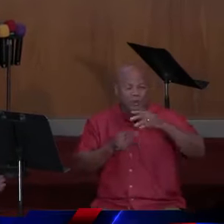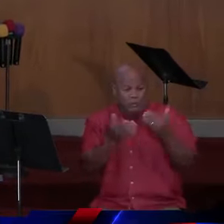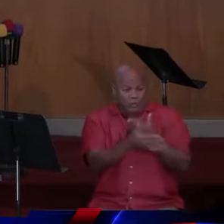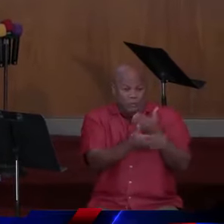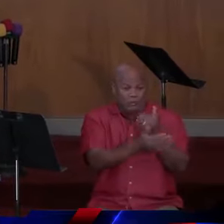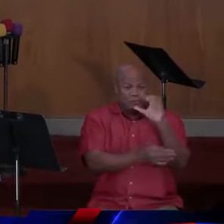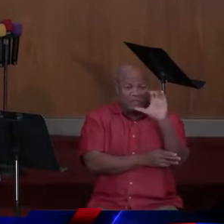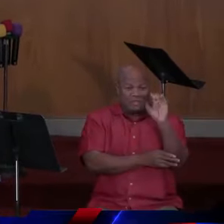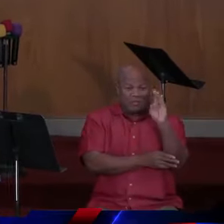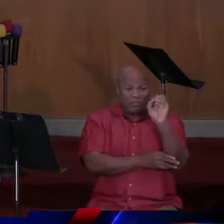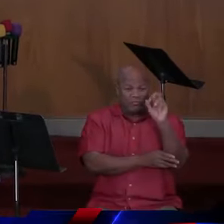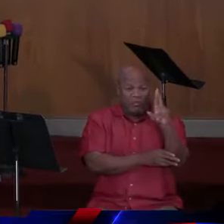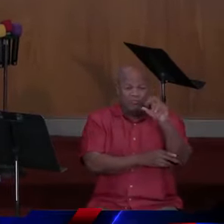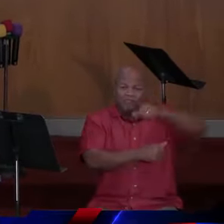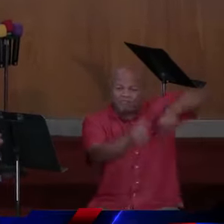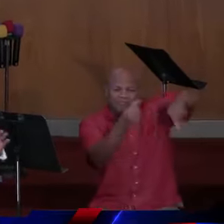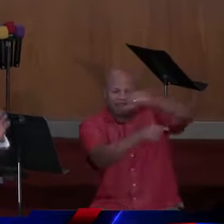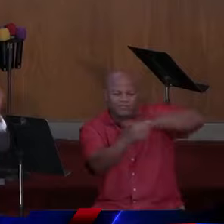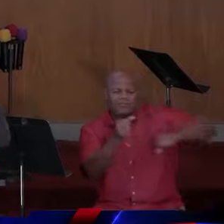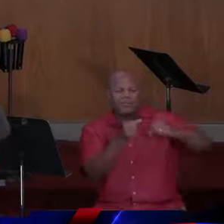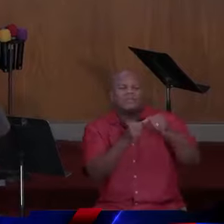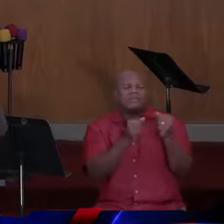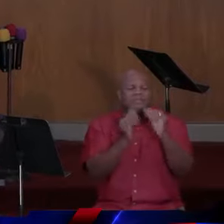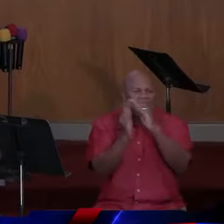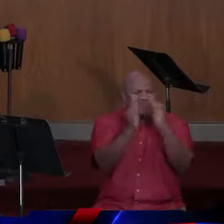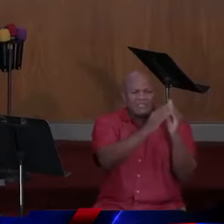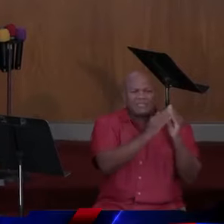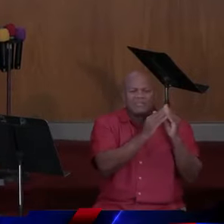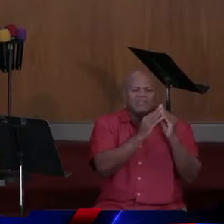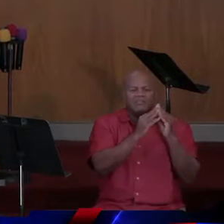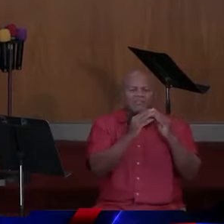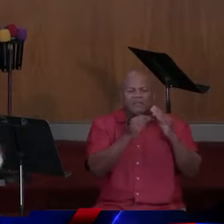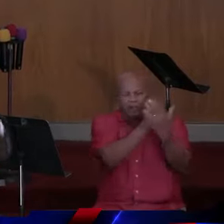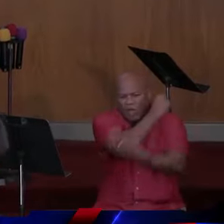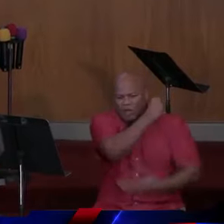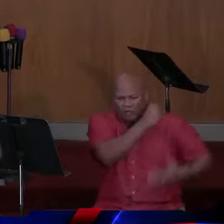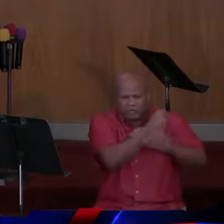all across the city, the country, and even into the world. To Brazil and